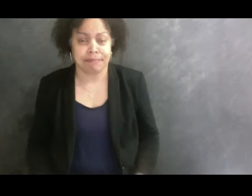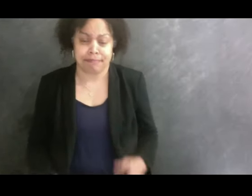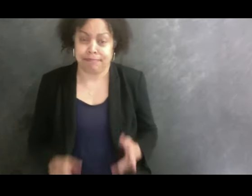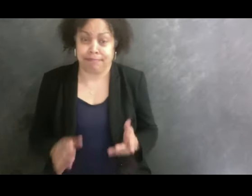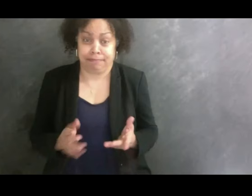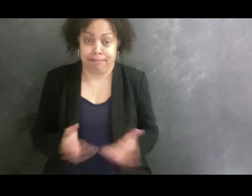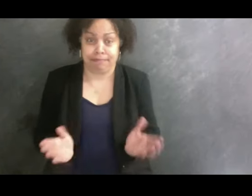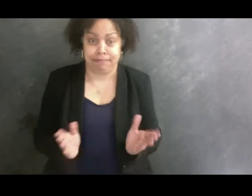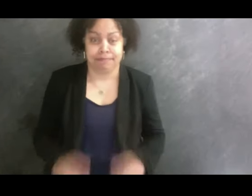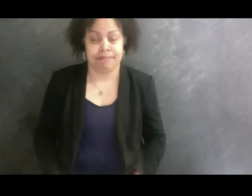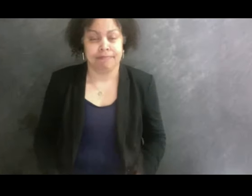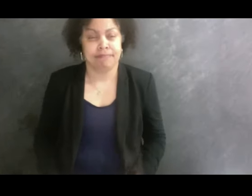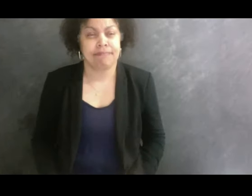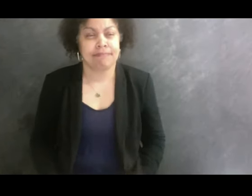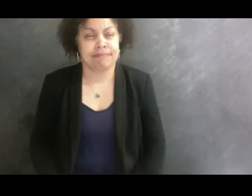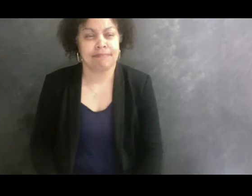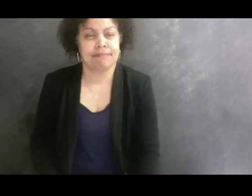All right.